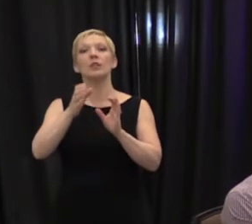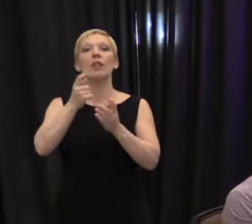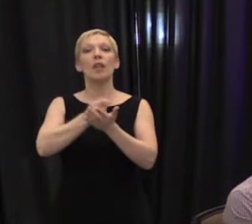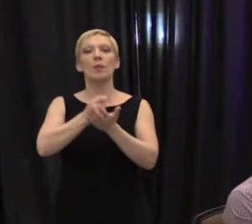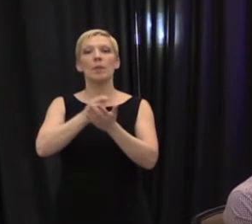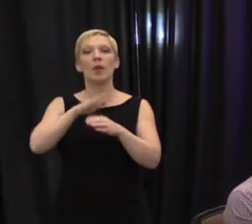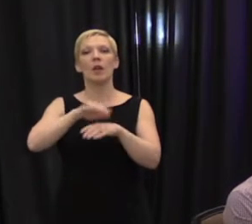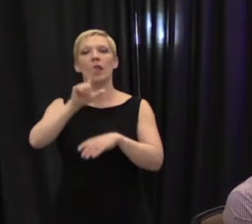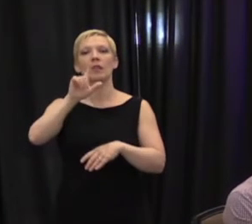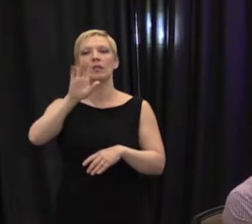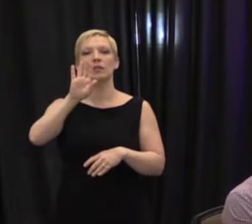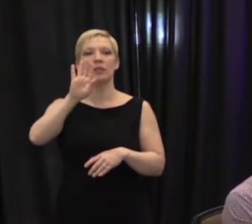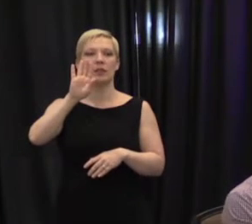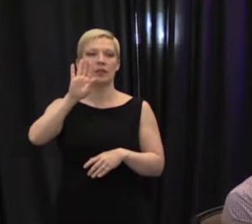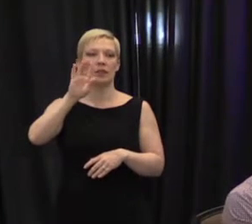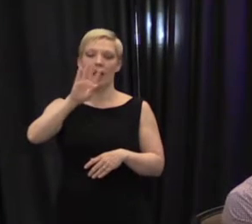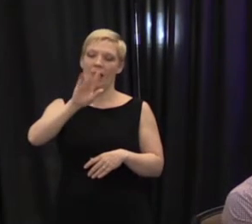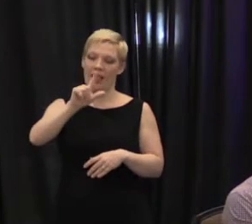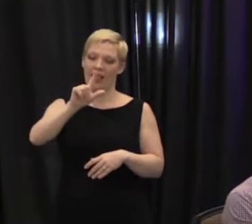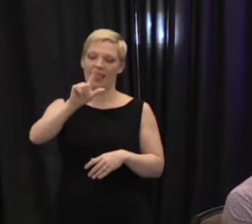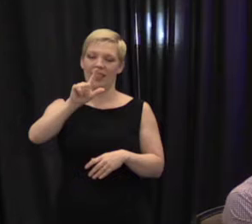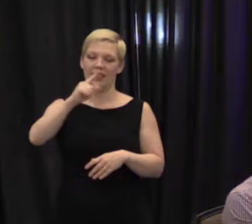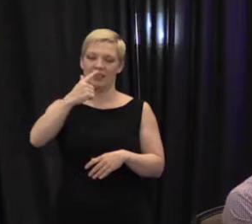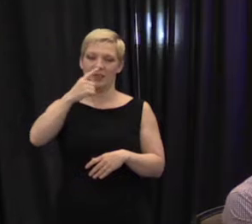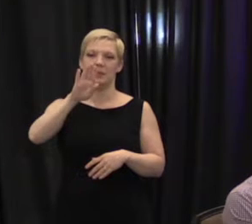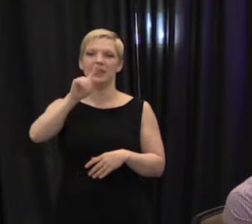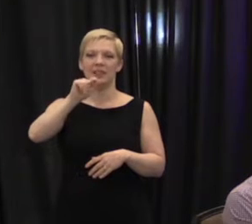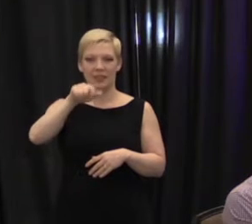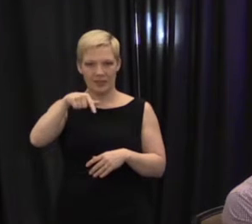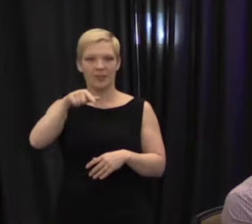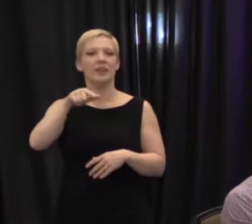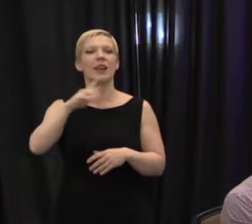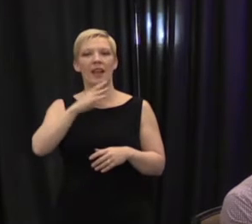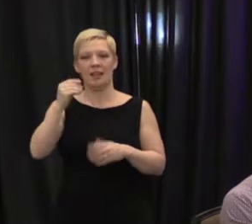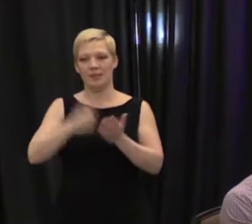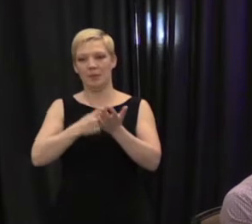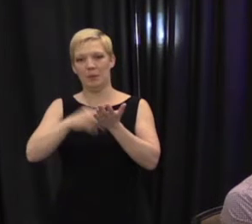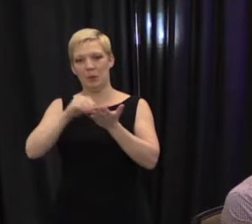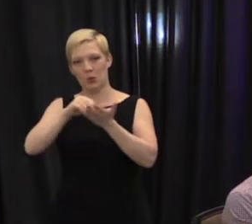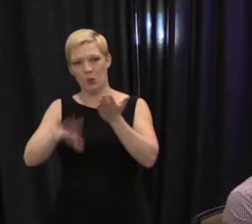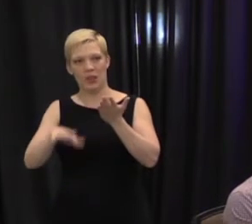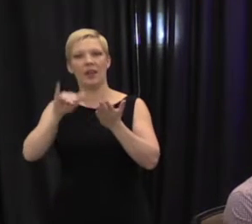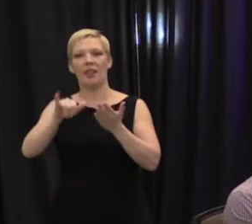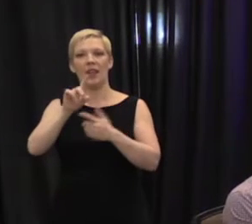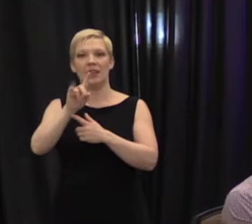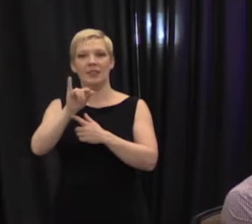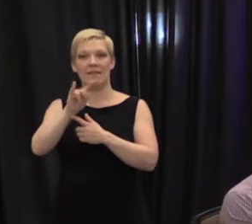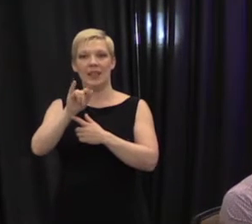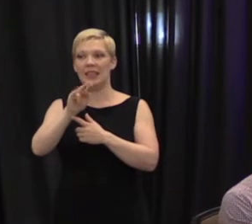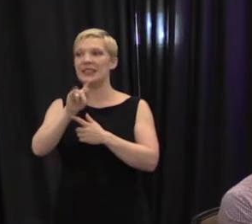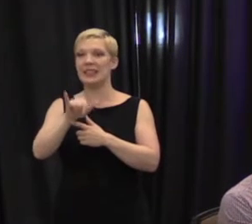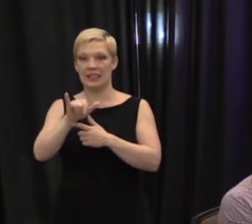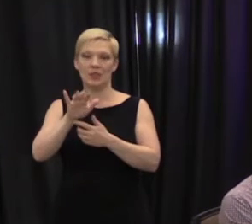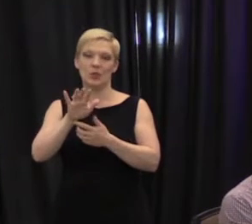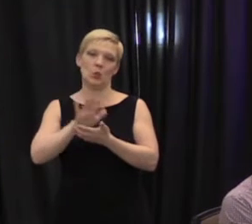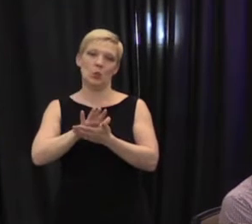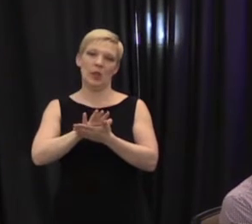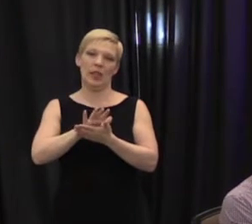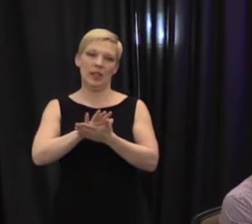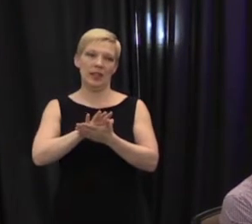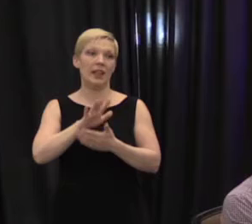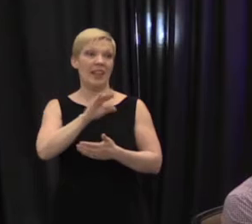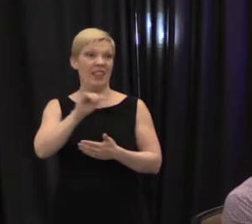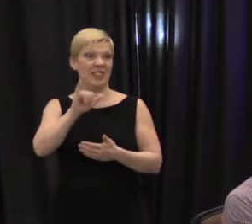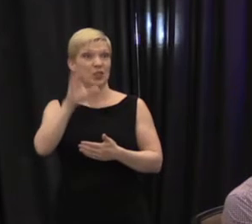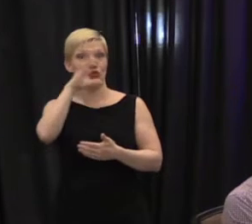LGBTQ youth, and sometimes a student at Harvard Divinity School, which is a strange combination of things. I'm